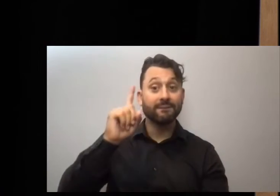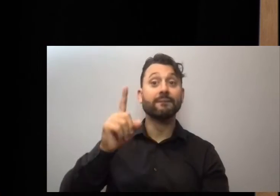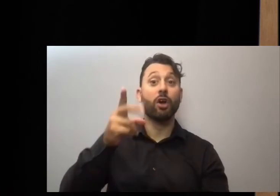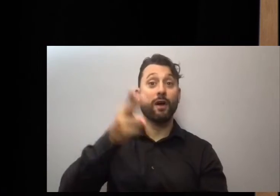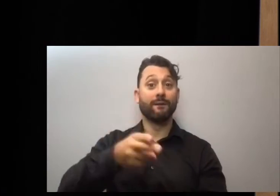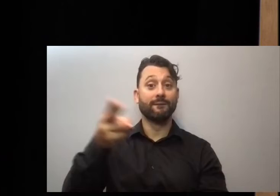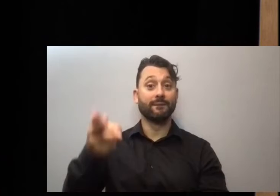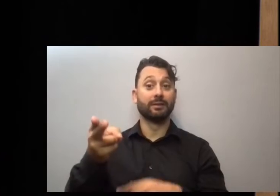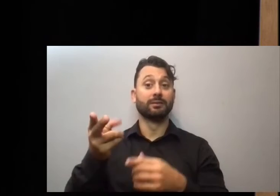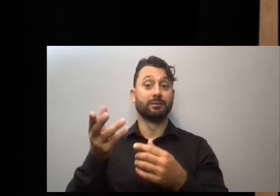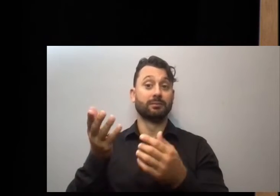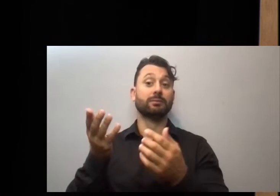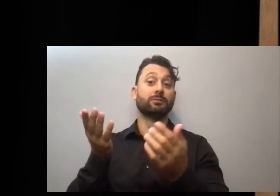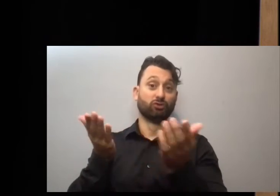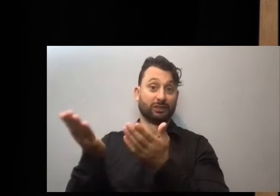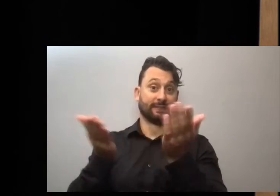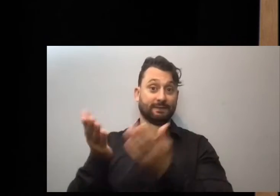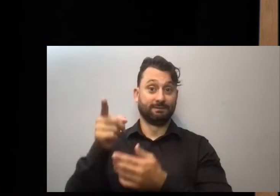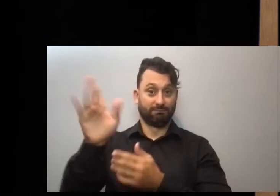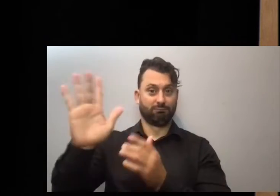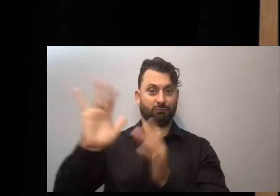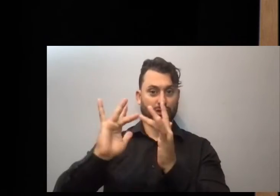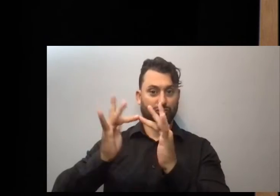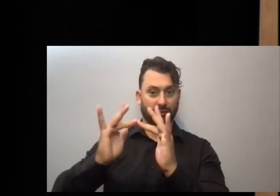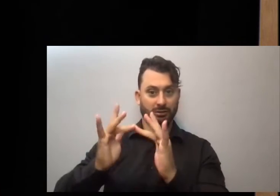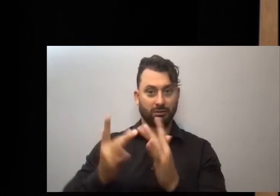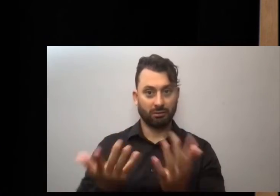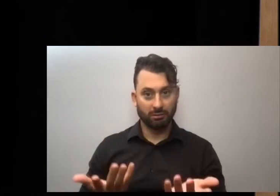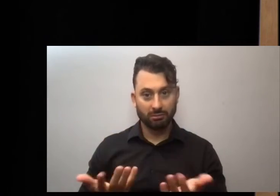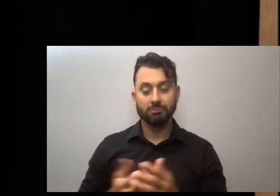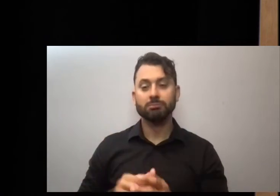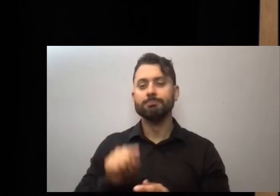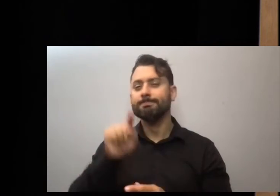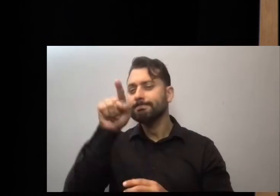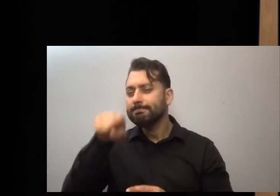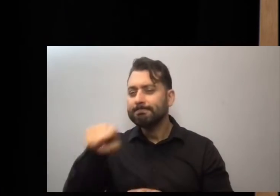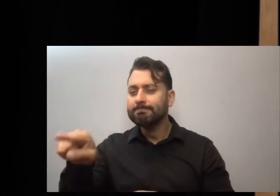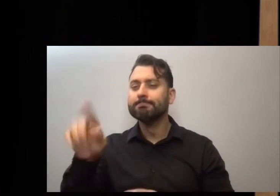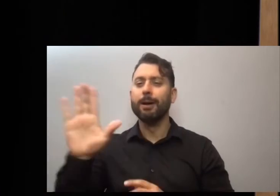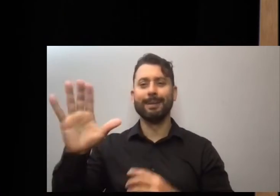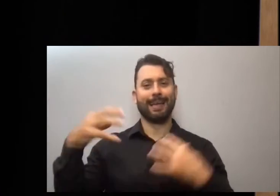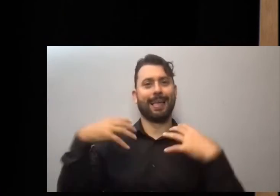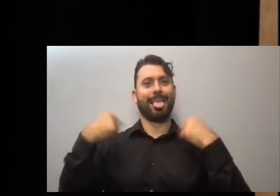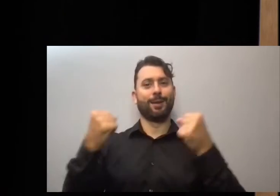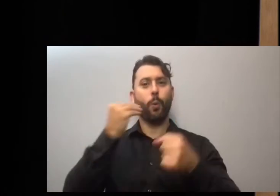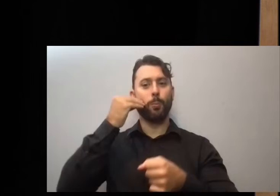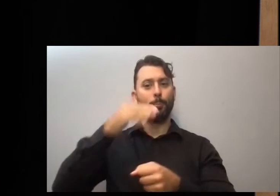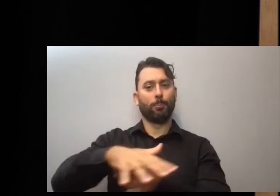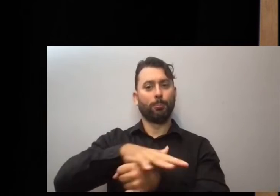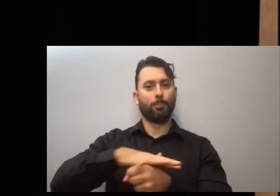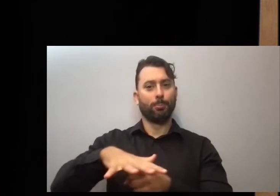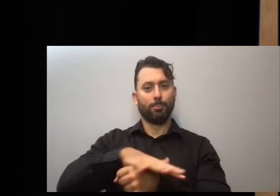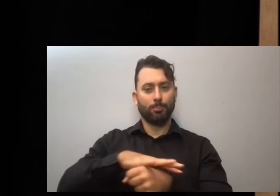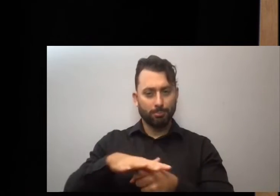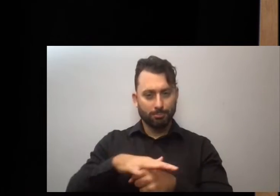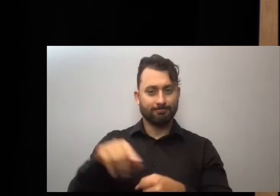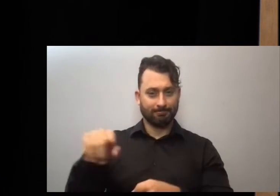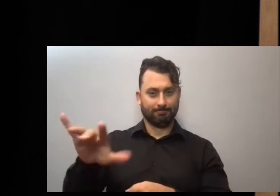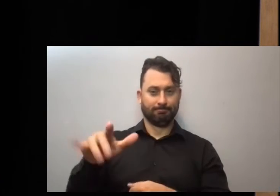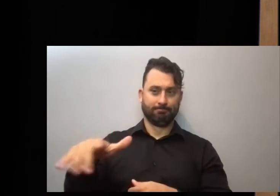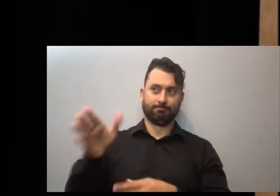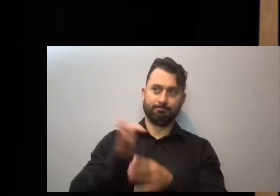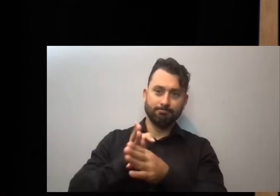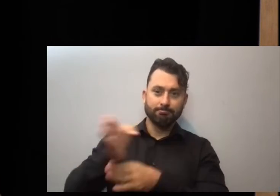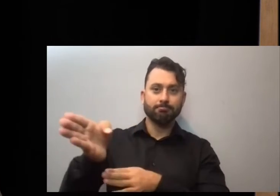try to find out who your local health department is and visit their website. If you have questions, you can get a lot of answers there.